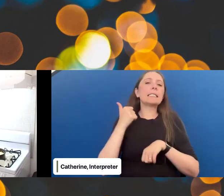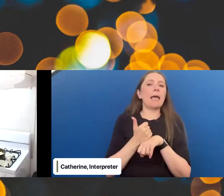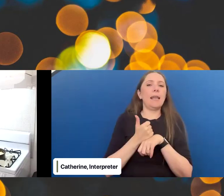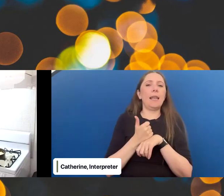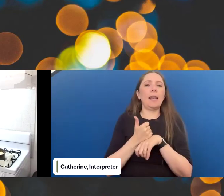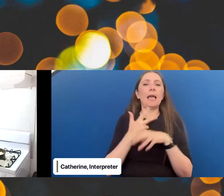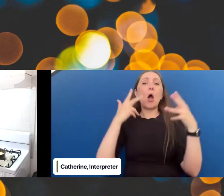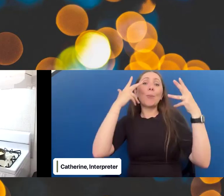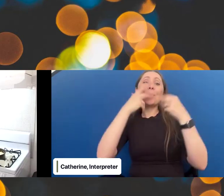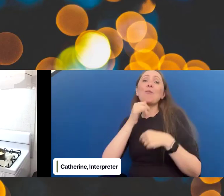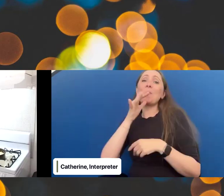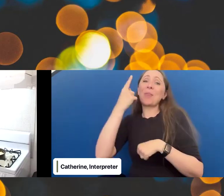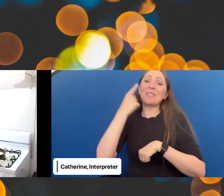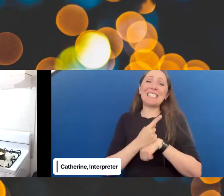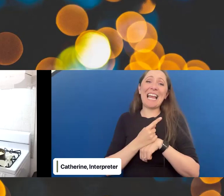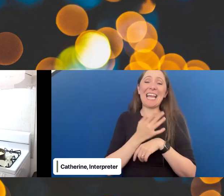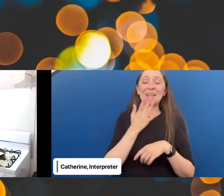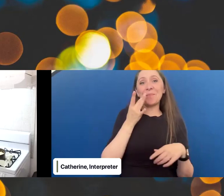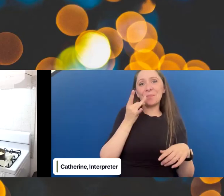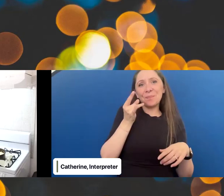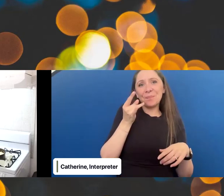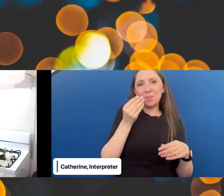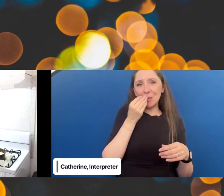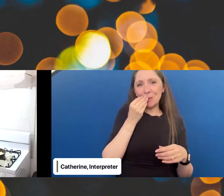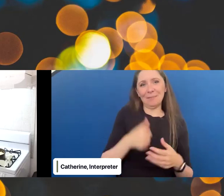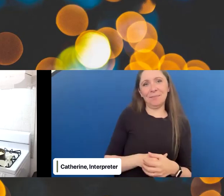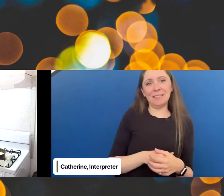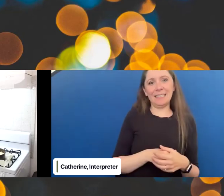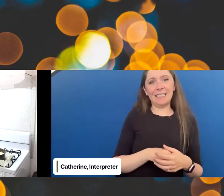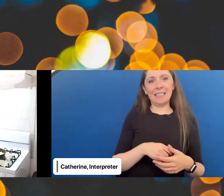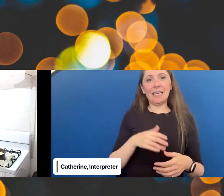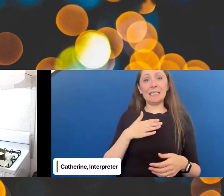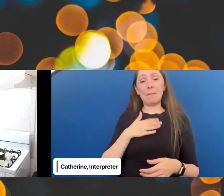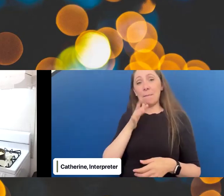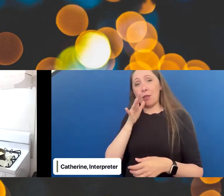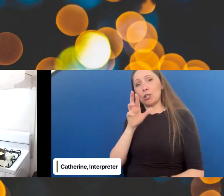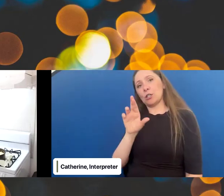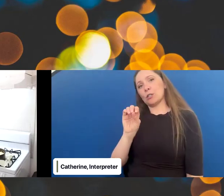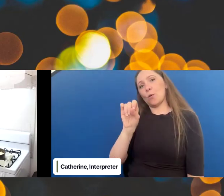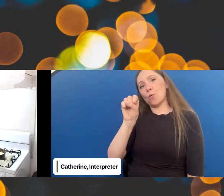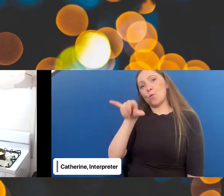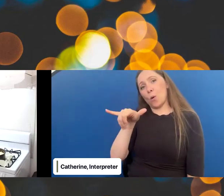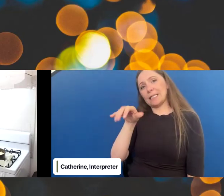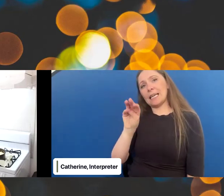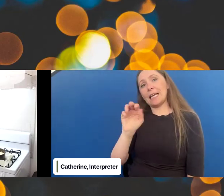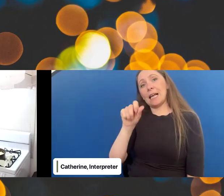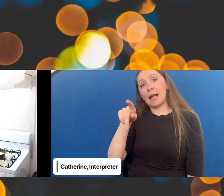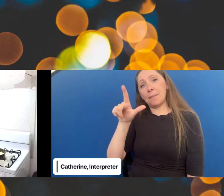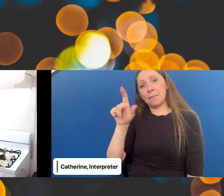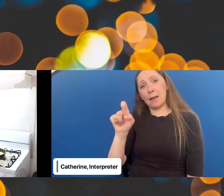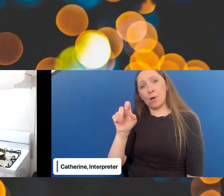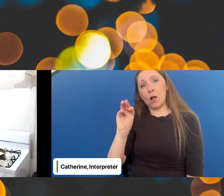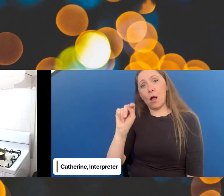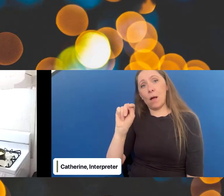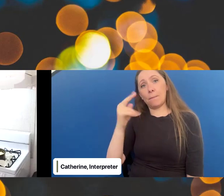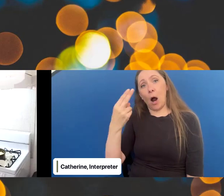beautiful little Mother's Day treat. It's the Rosy Maple Moth Pie. It's my mom's recipe that I want to share with you guys. It's